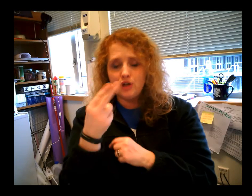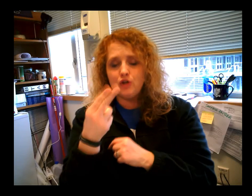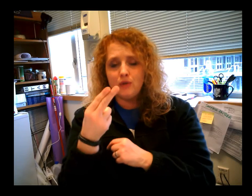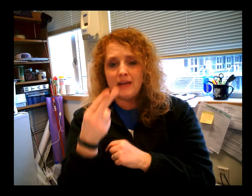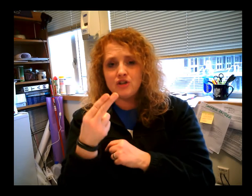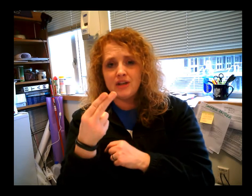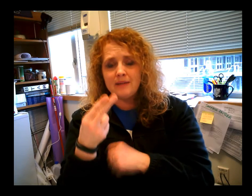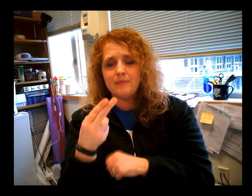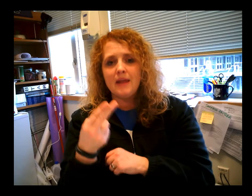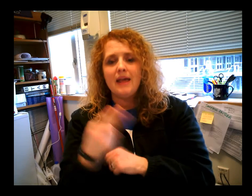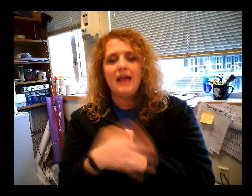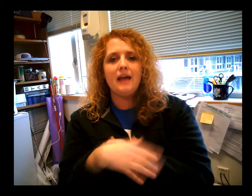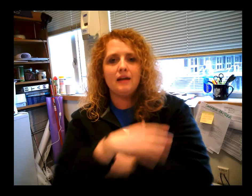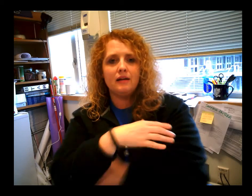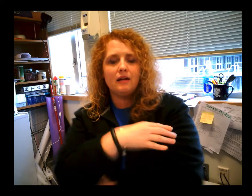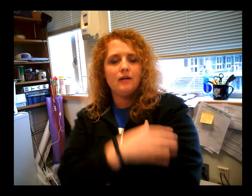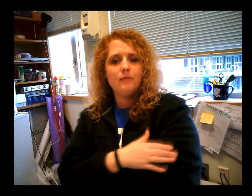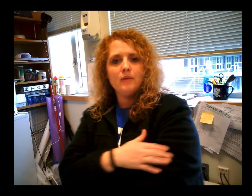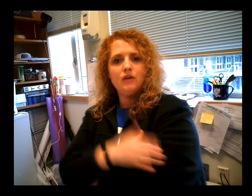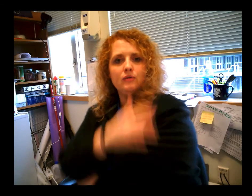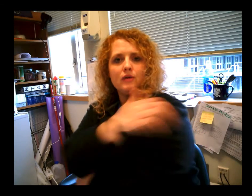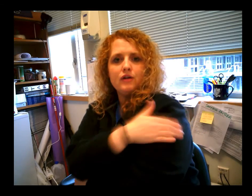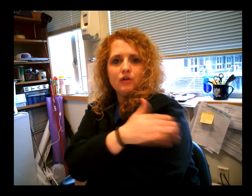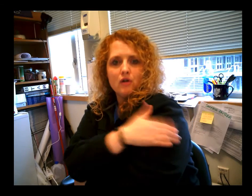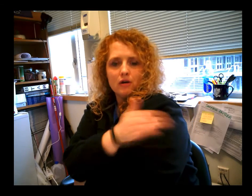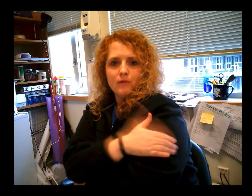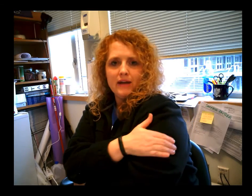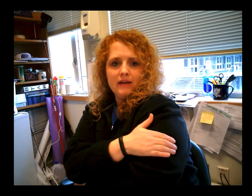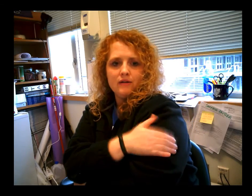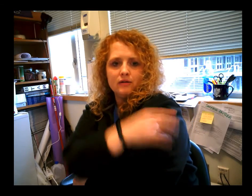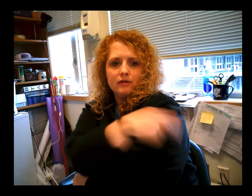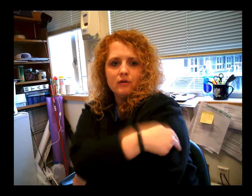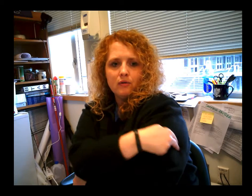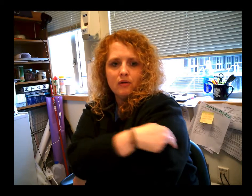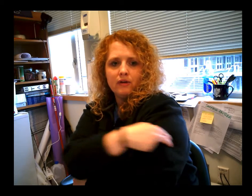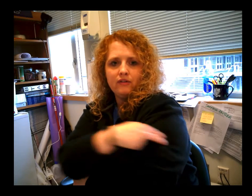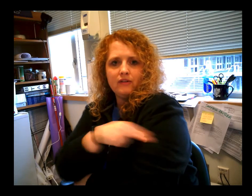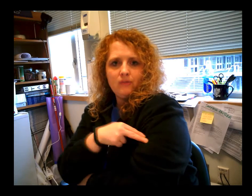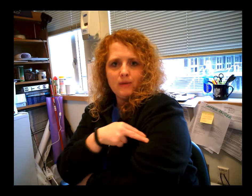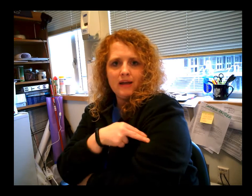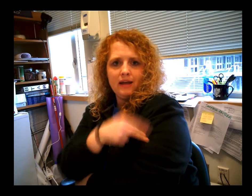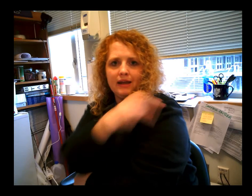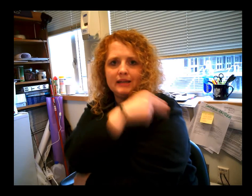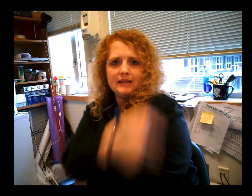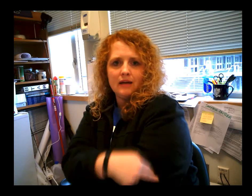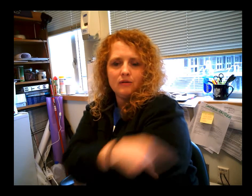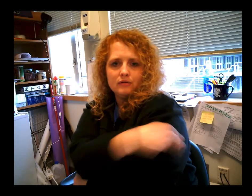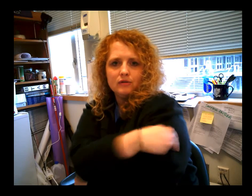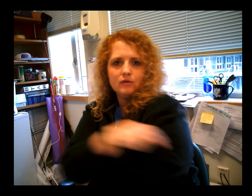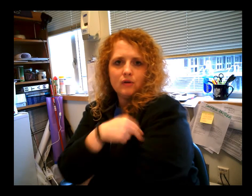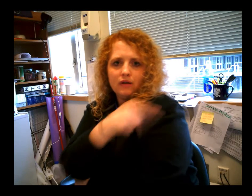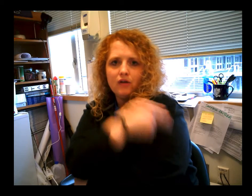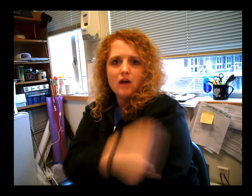U hand shape, and you on your arm right here go across this way and down.